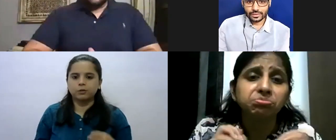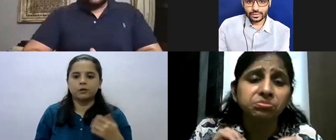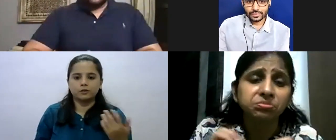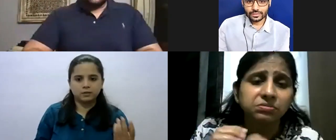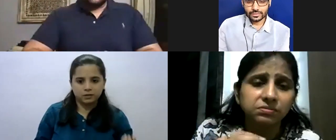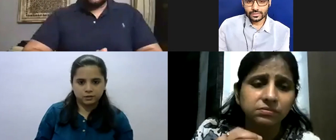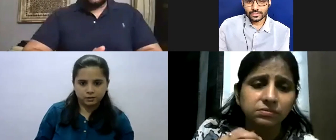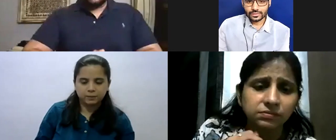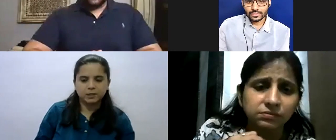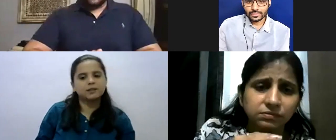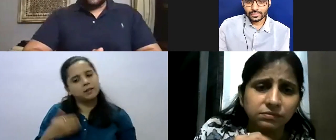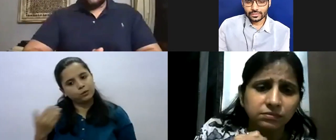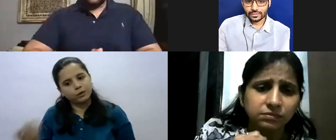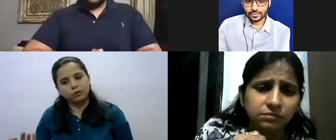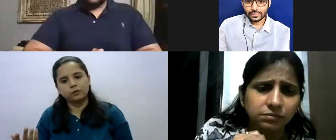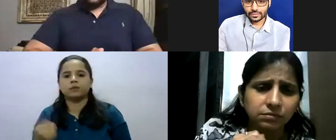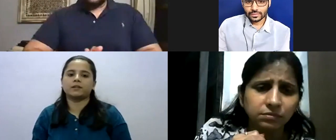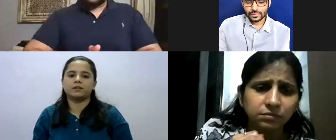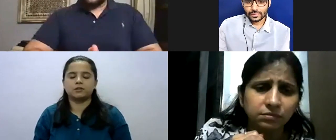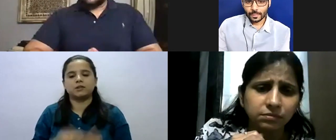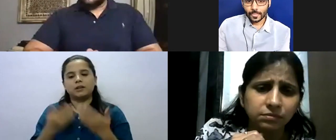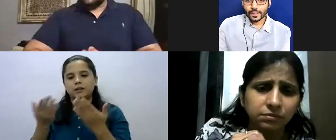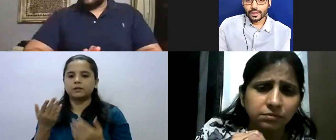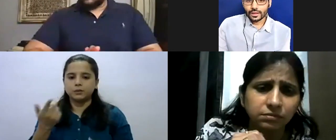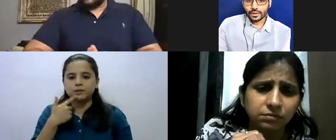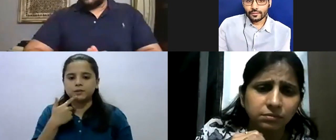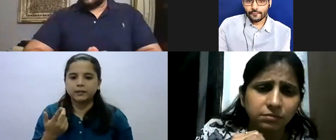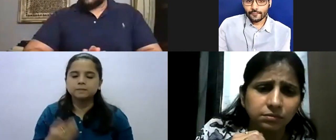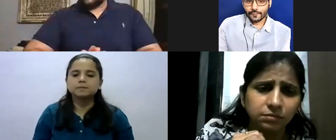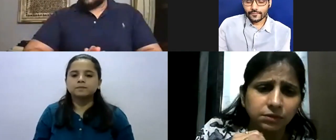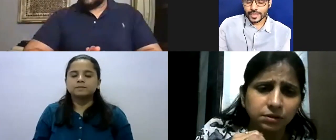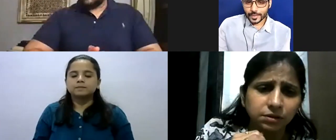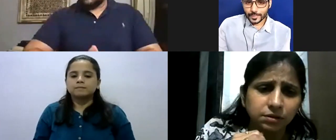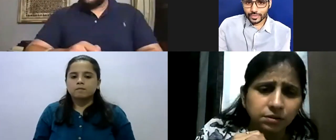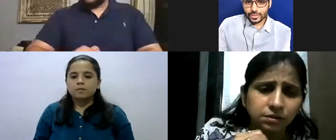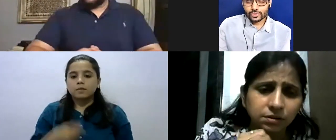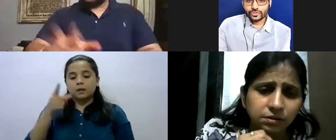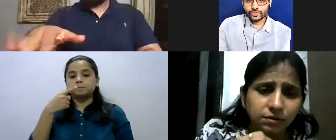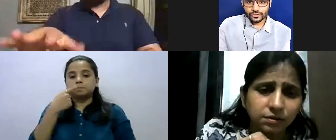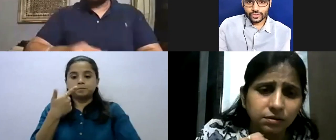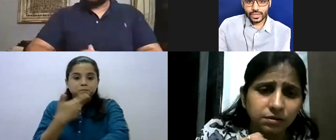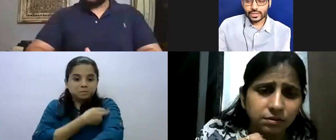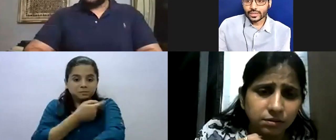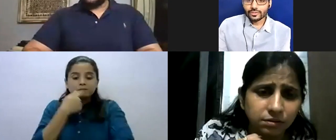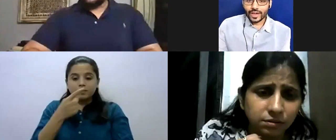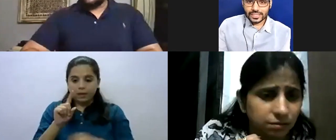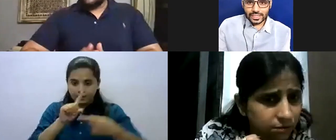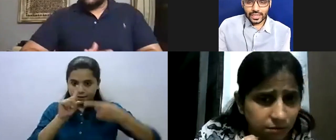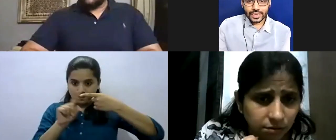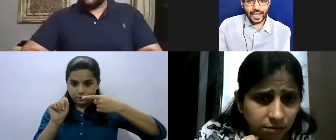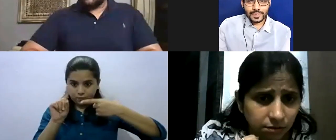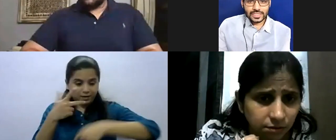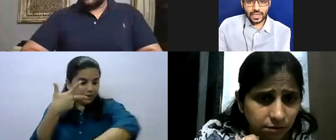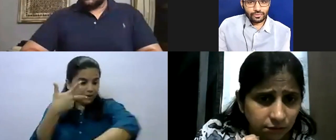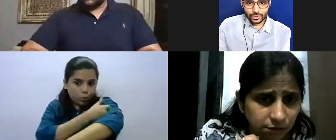and control your diabetes, then you can go for the vaccination. Yeah, you were saying. yeah. So first of all, vaccine